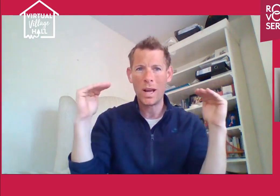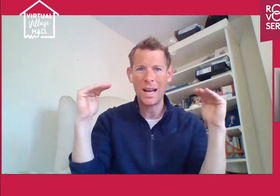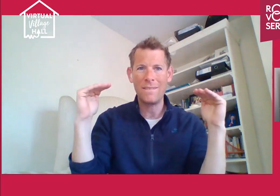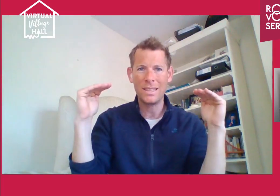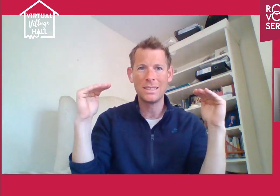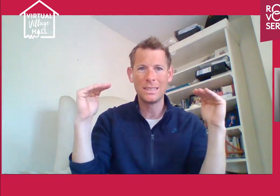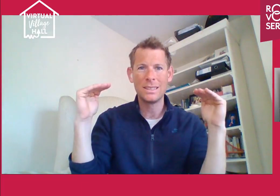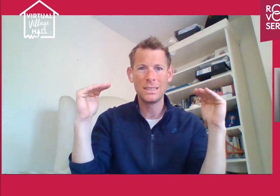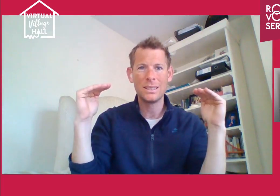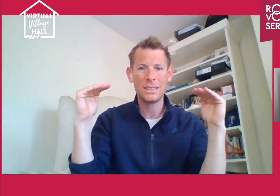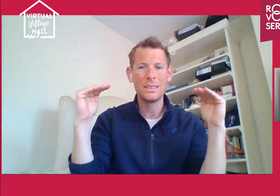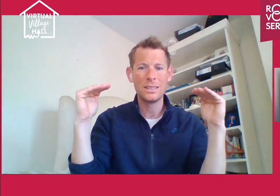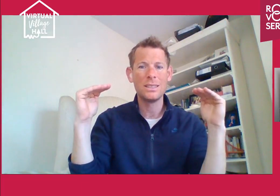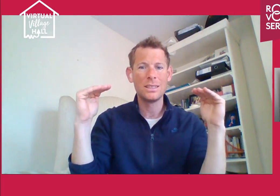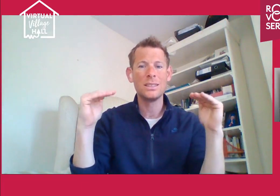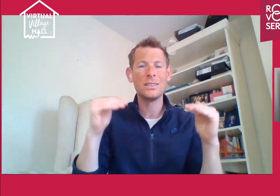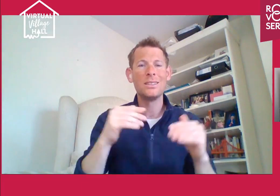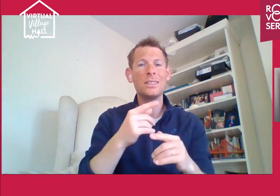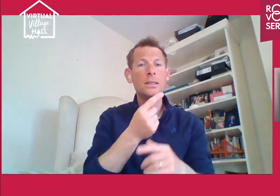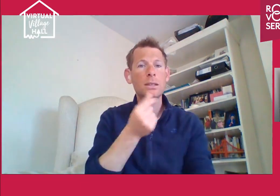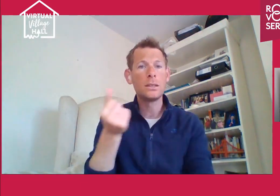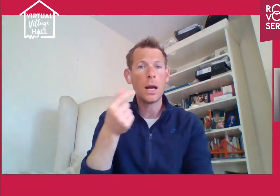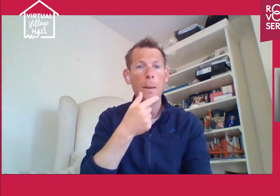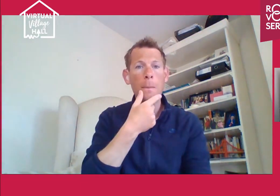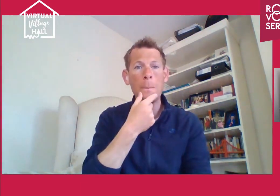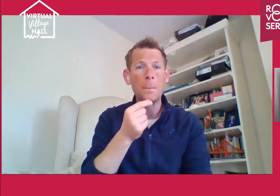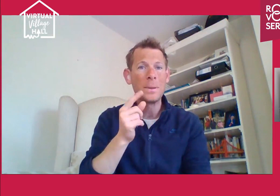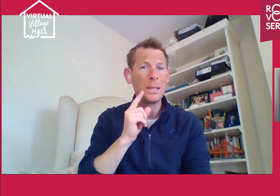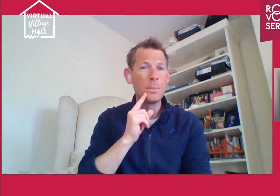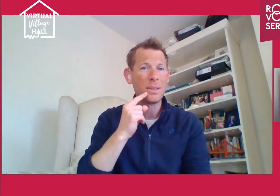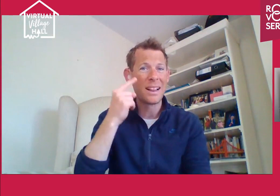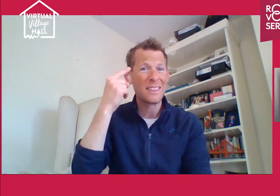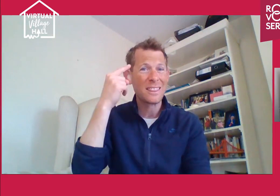So it's as equal as any other spoken language, BSL.